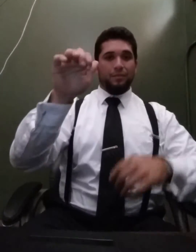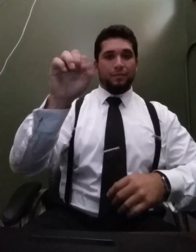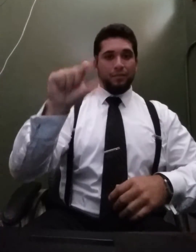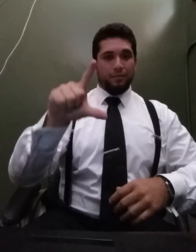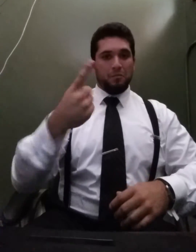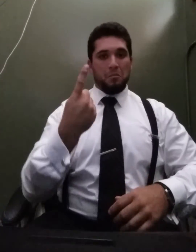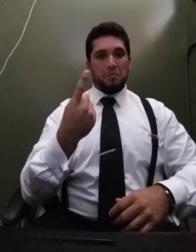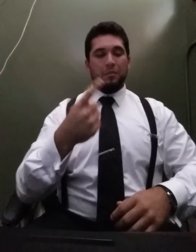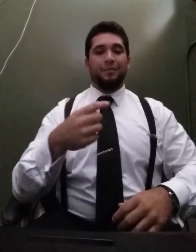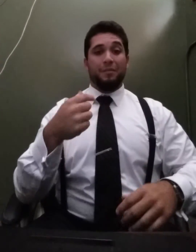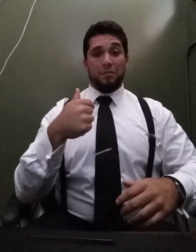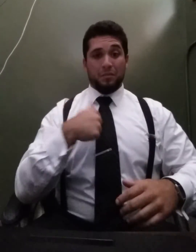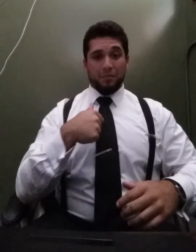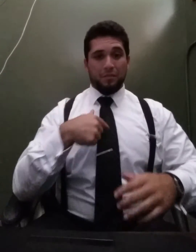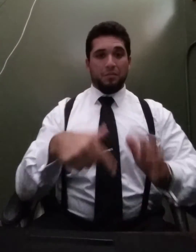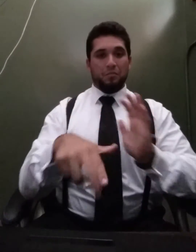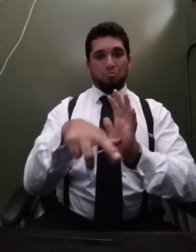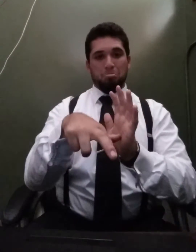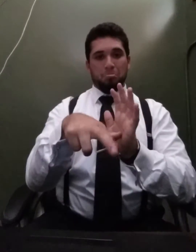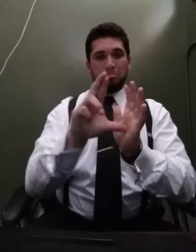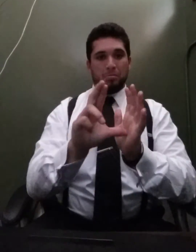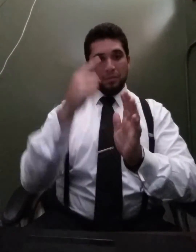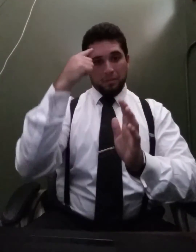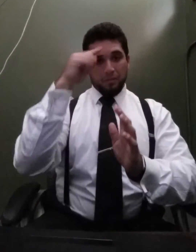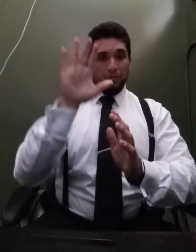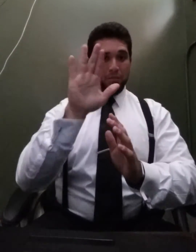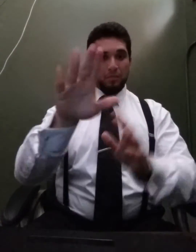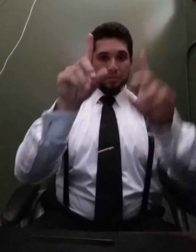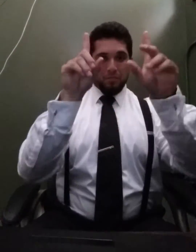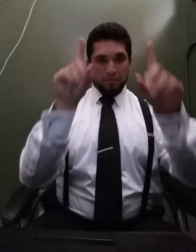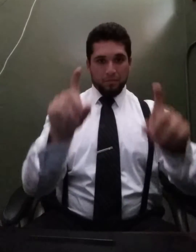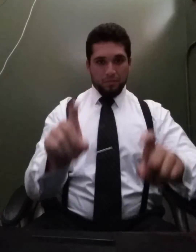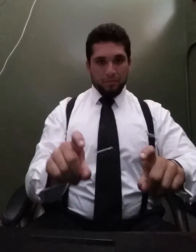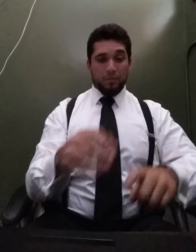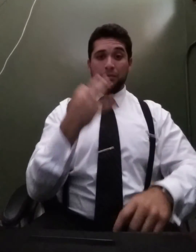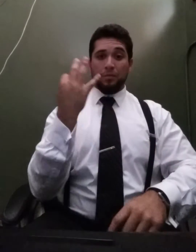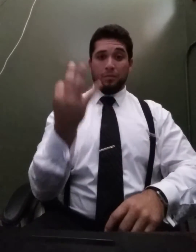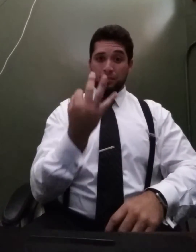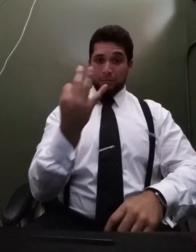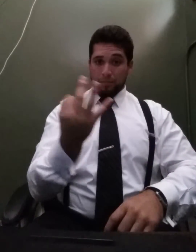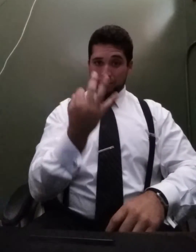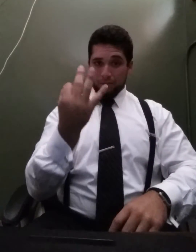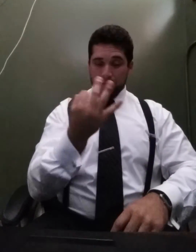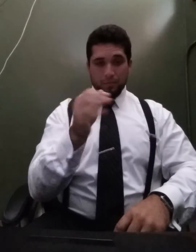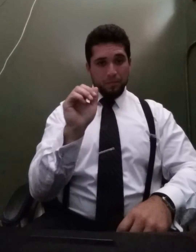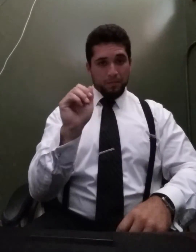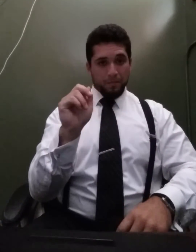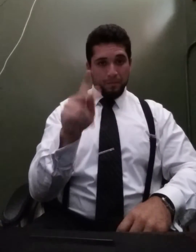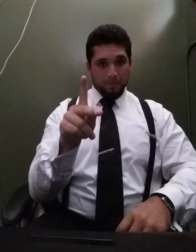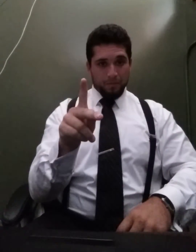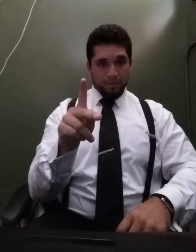its relative closeness to the sun. Okay? And then we're going to talk about a couple of other aspects here in a minute.